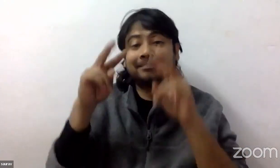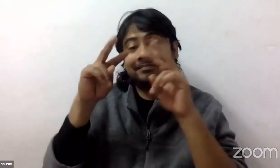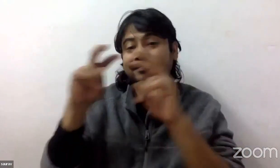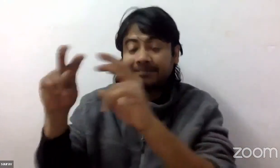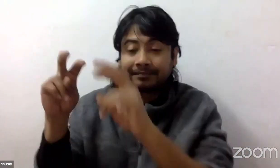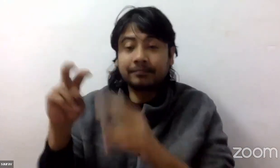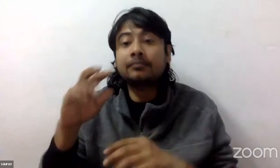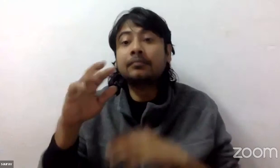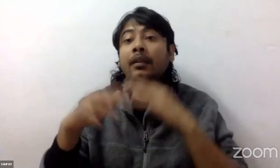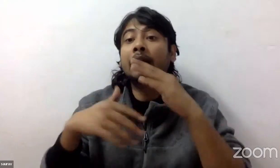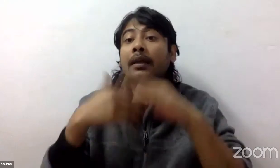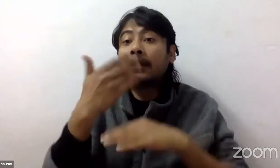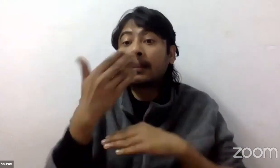Amaranth.